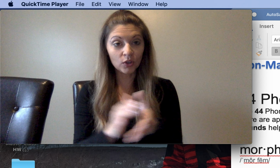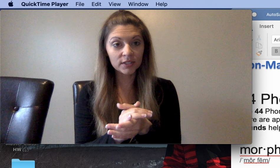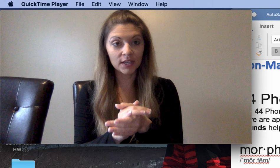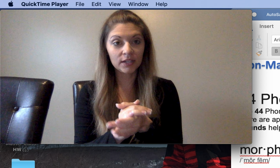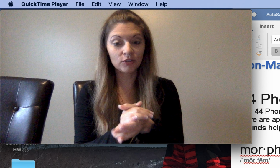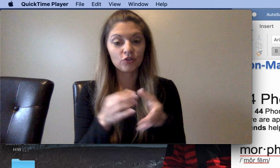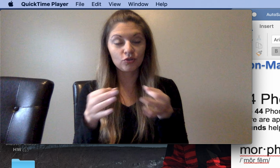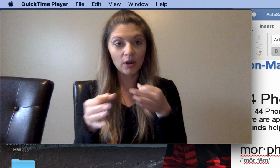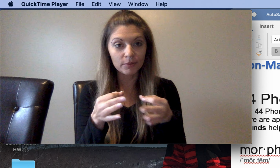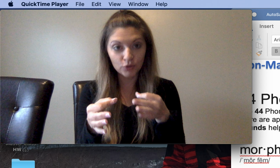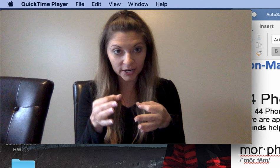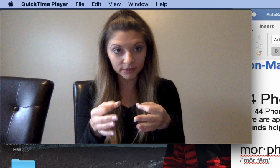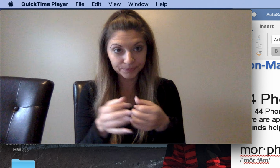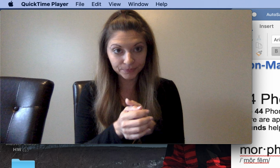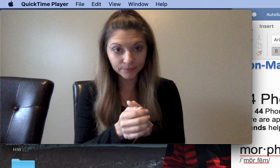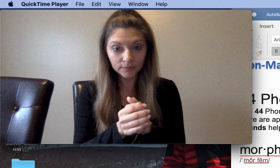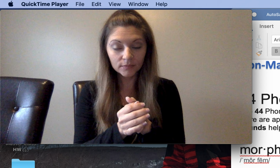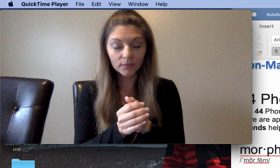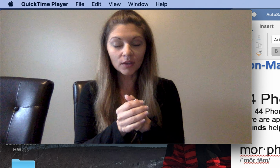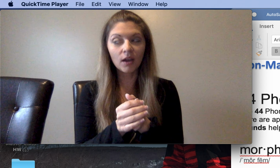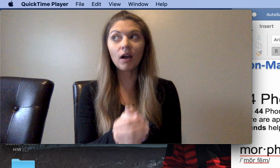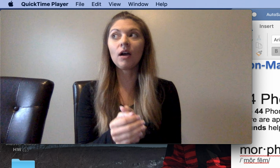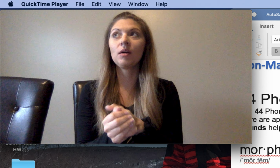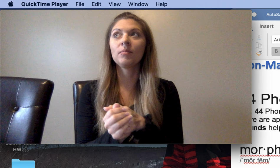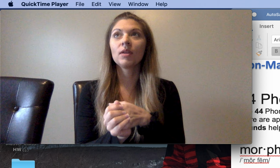thing looks like to describe a dragon.